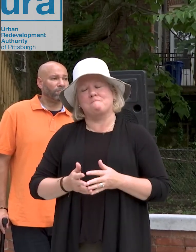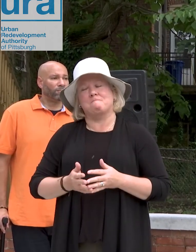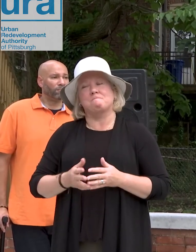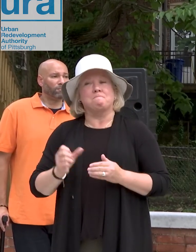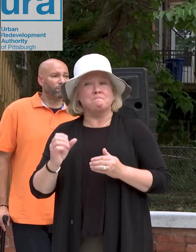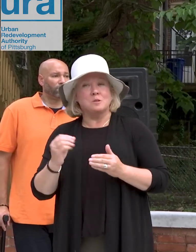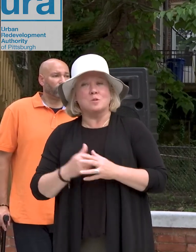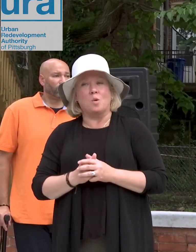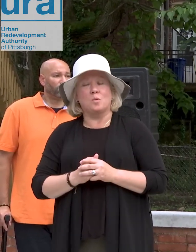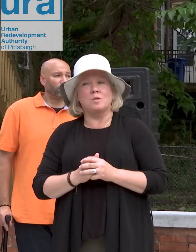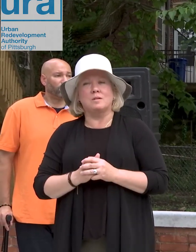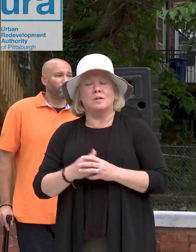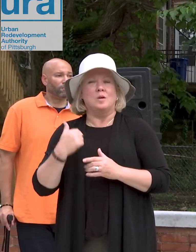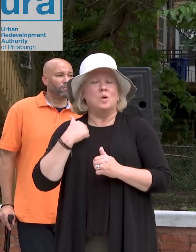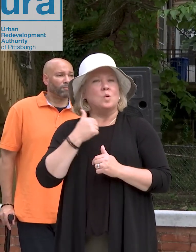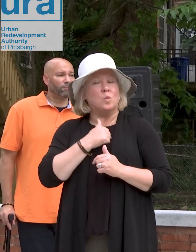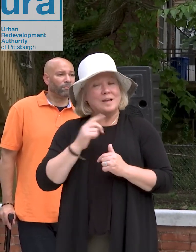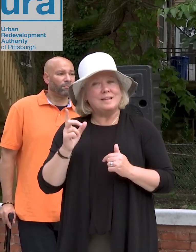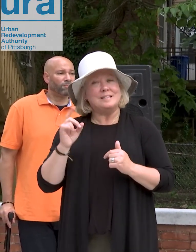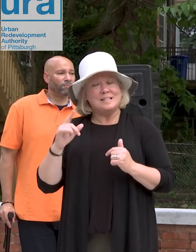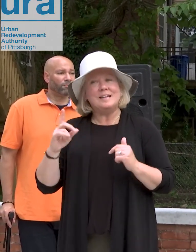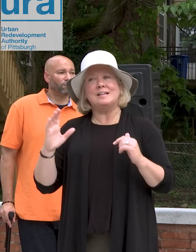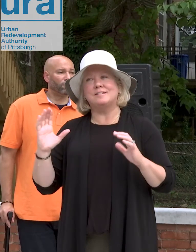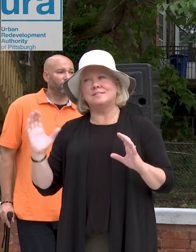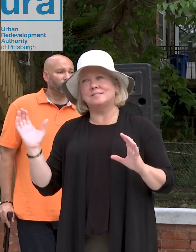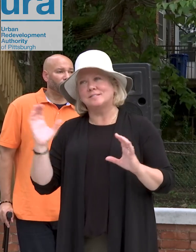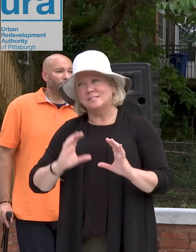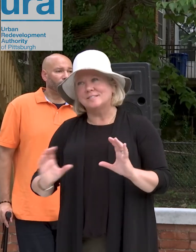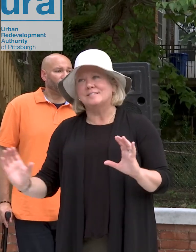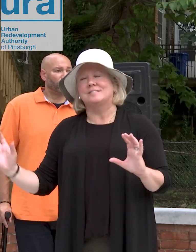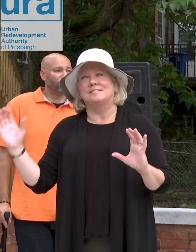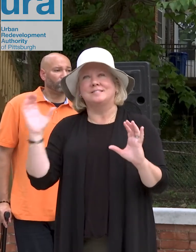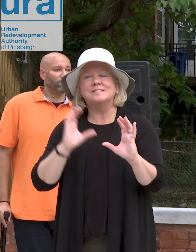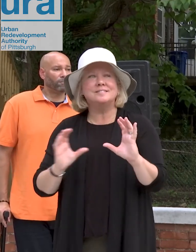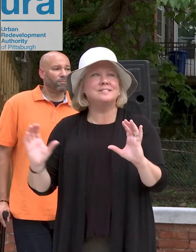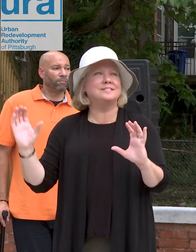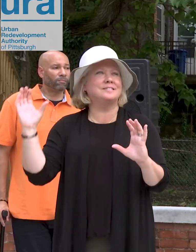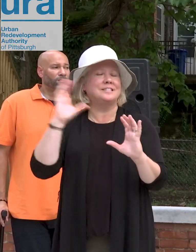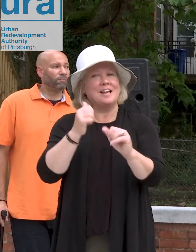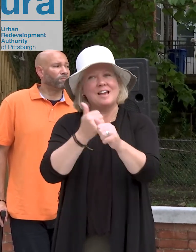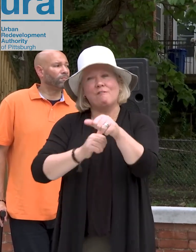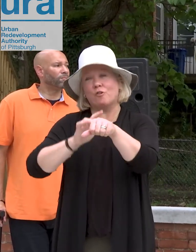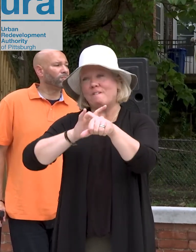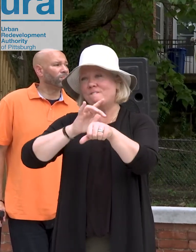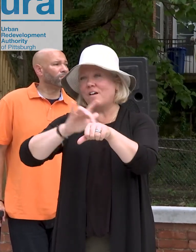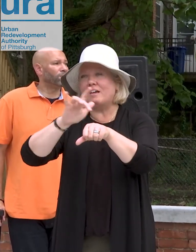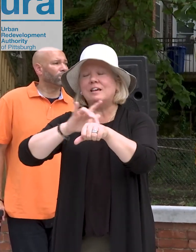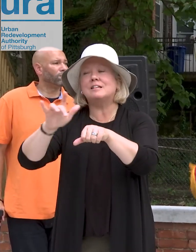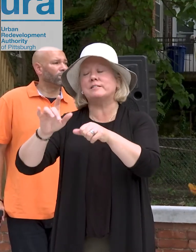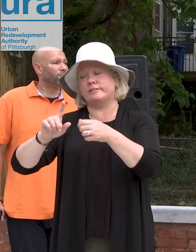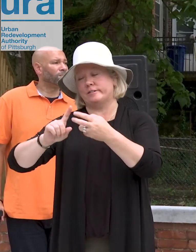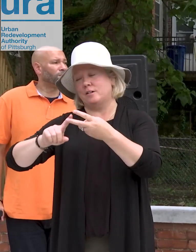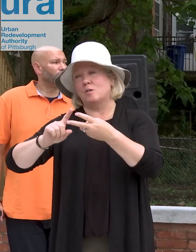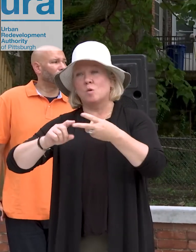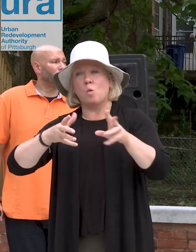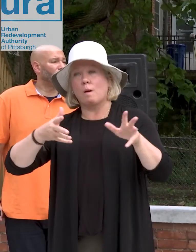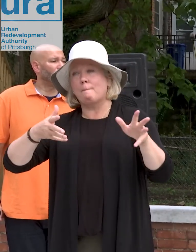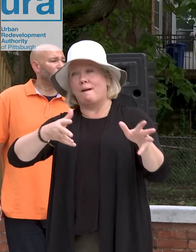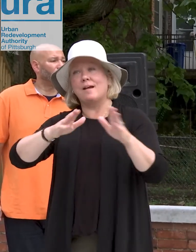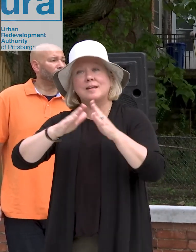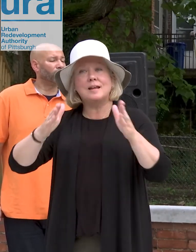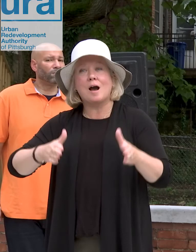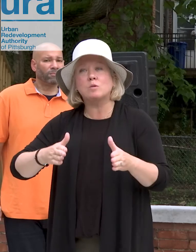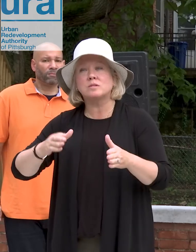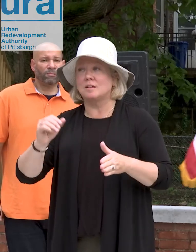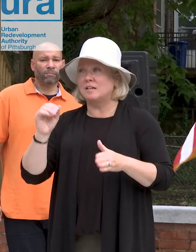end, we search this community for every vacant, abandoned house we can find. If the city owns